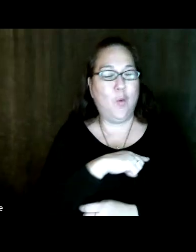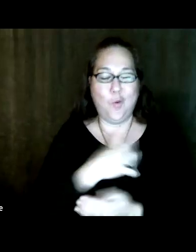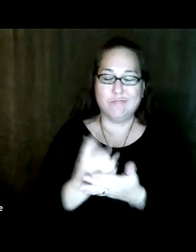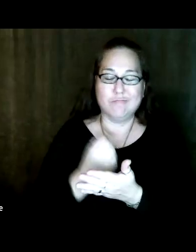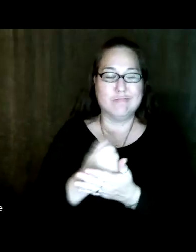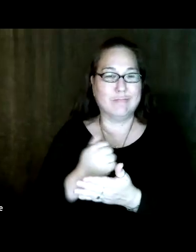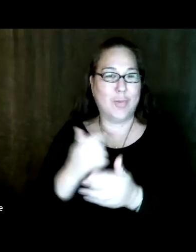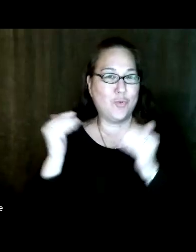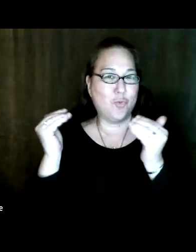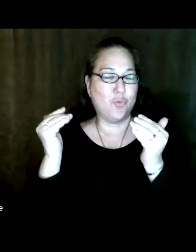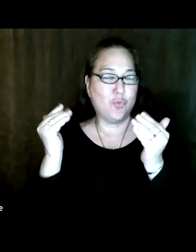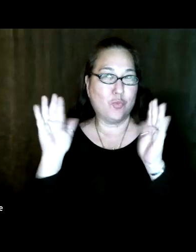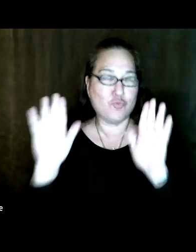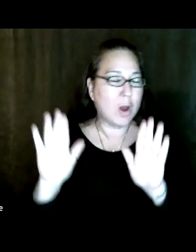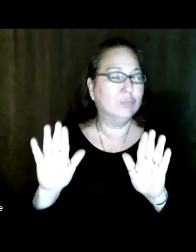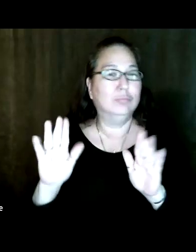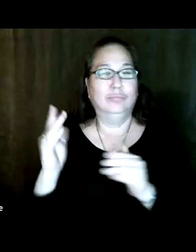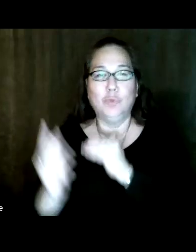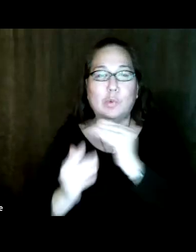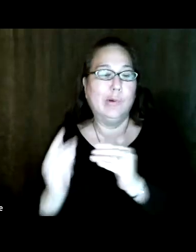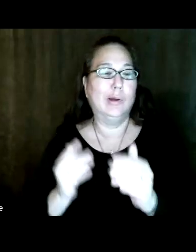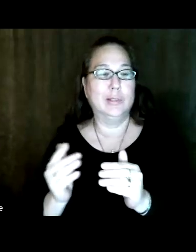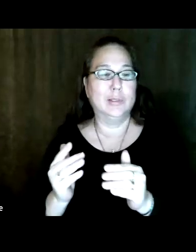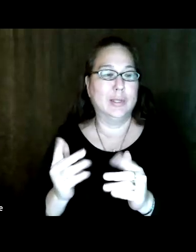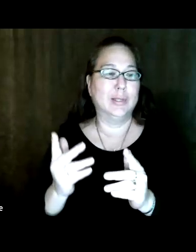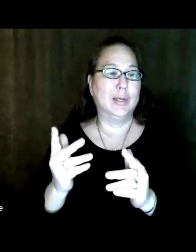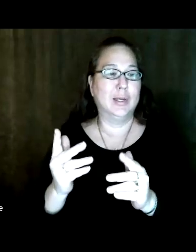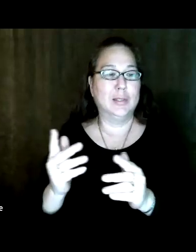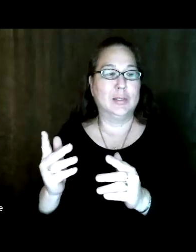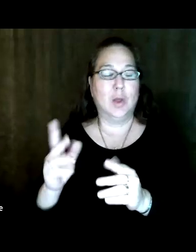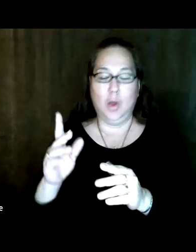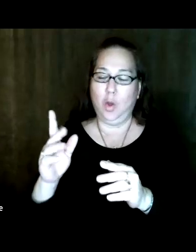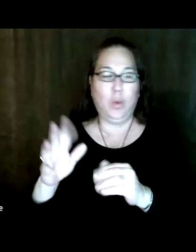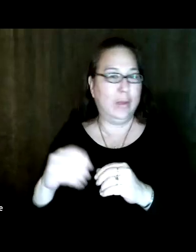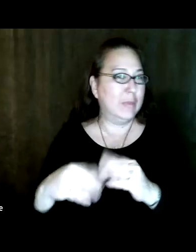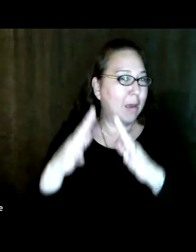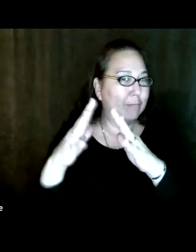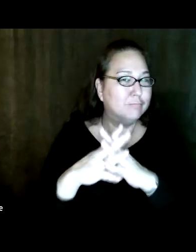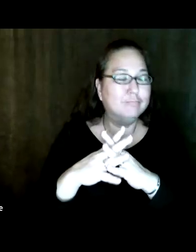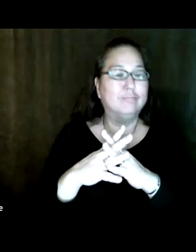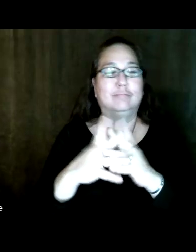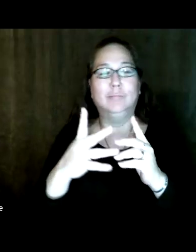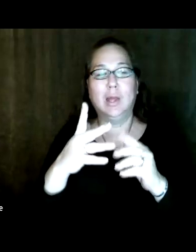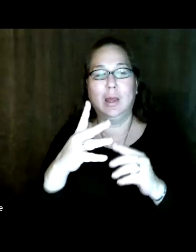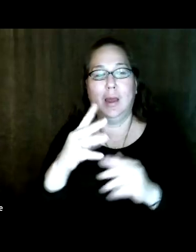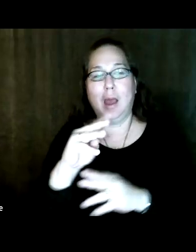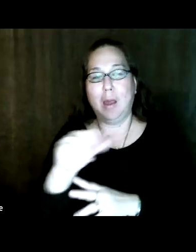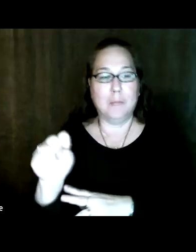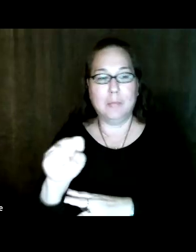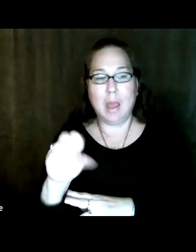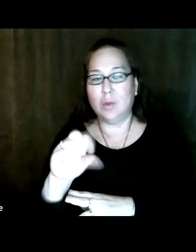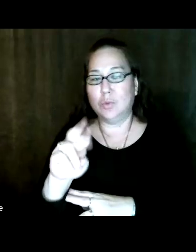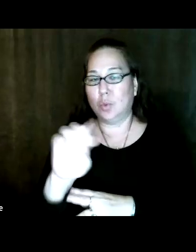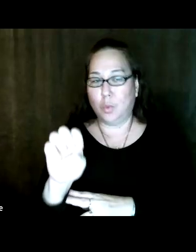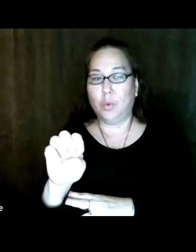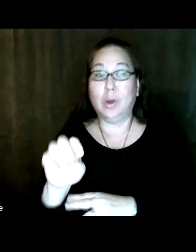Mass Core, especially the academic core, math, ELA, science, and social studies. A little